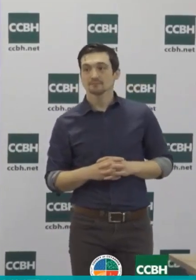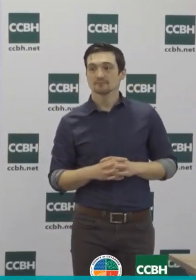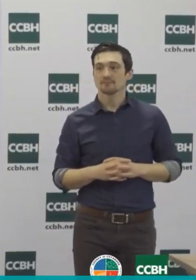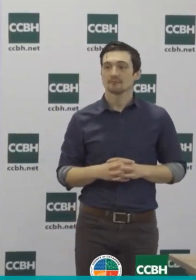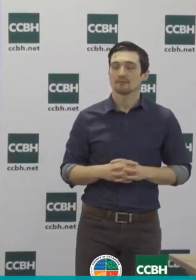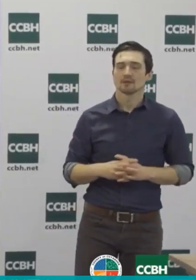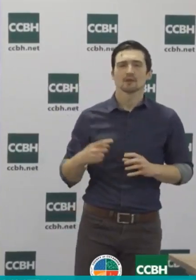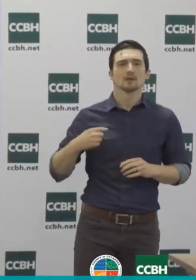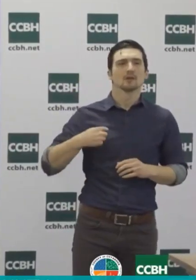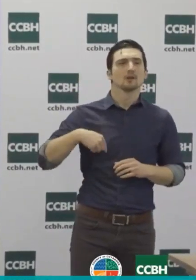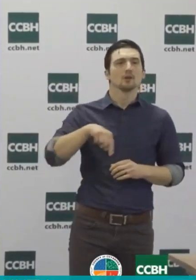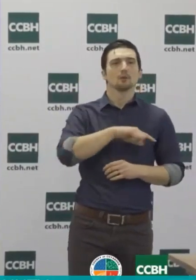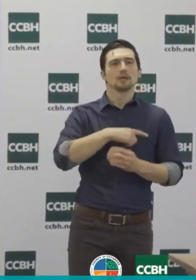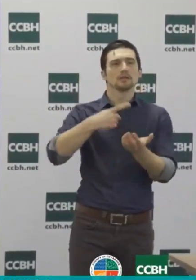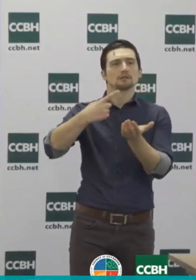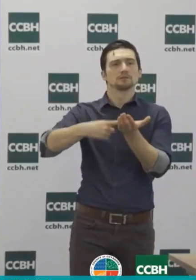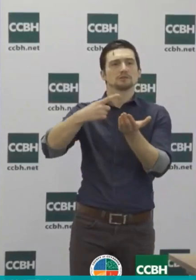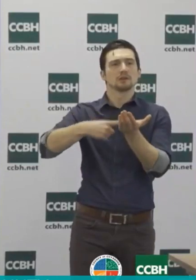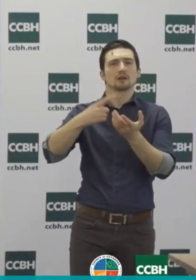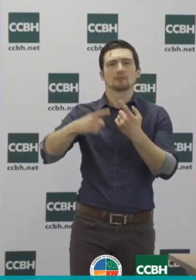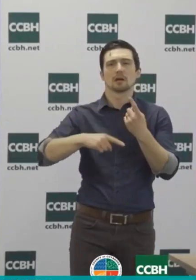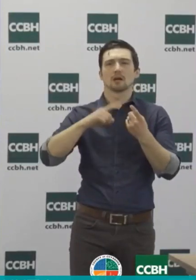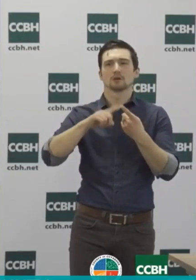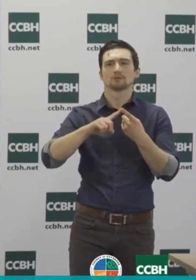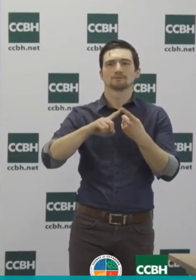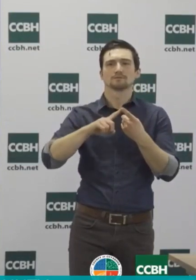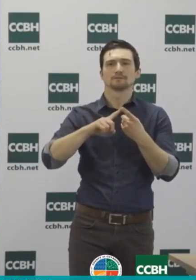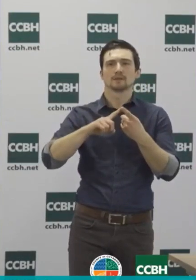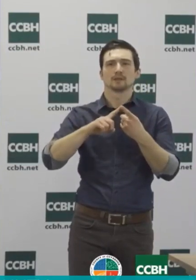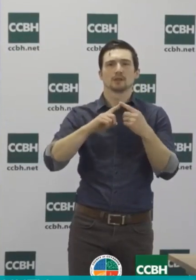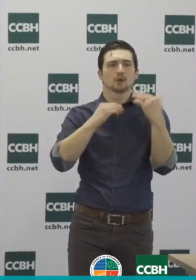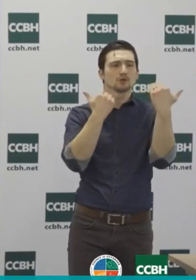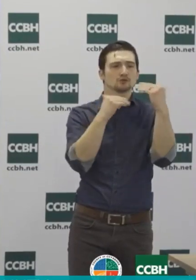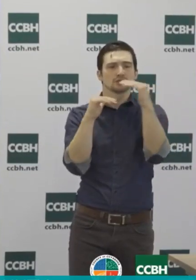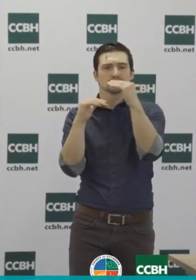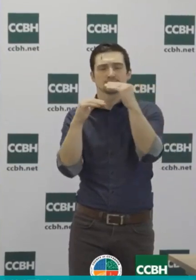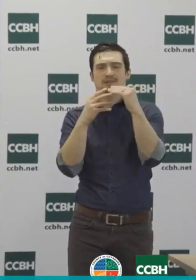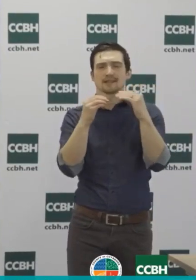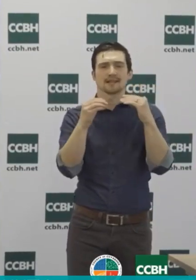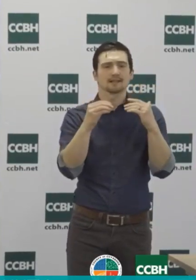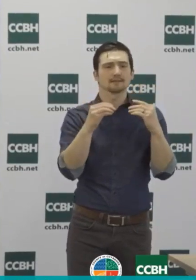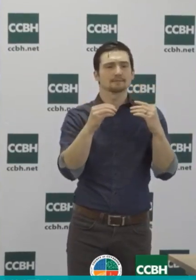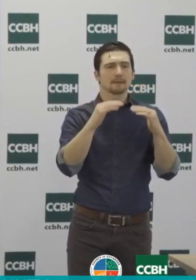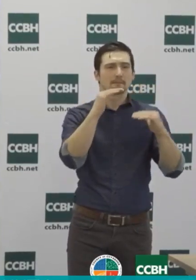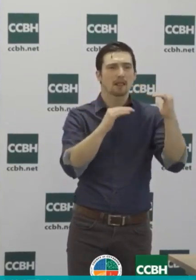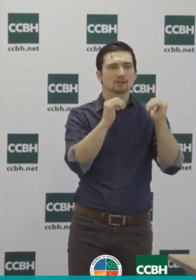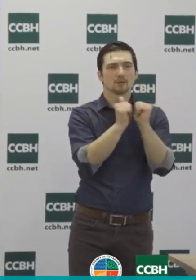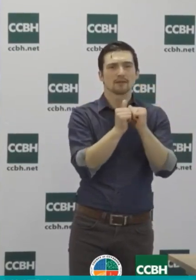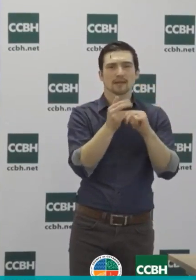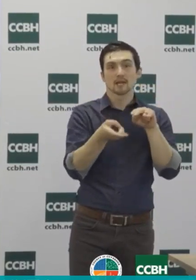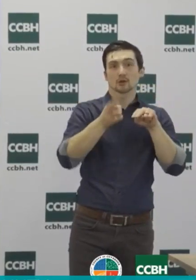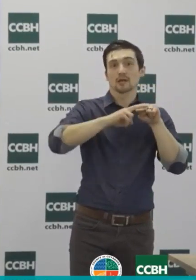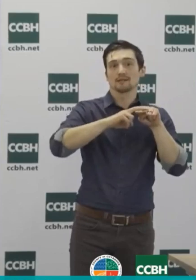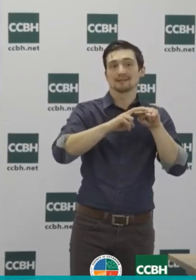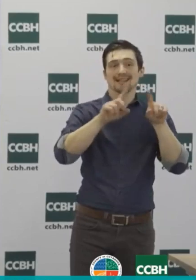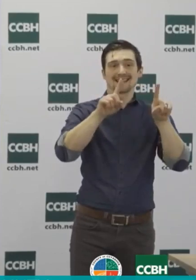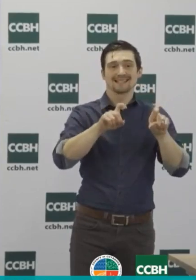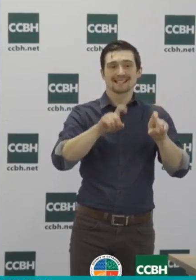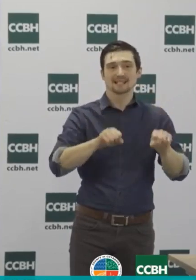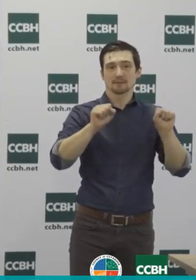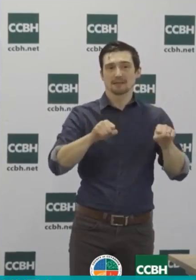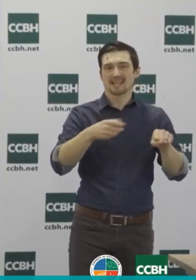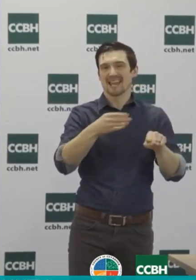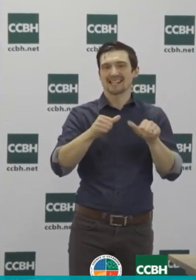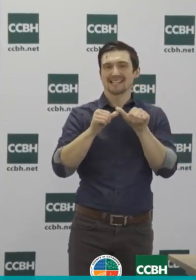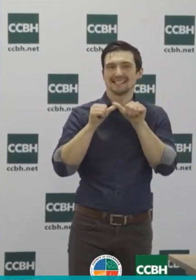We've talked a lot about the restrictions being balanced with increased testing capacity, as well as continued